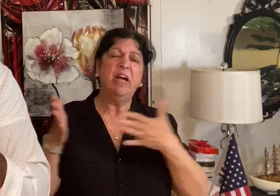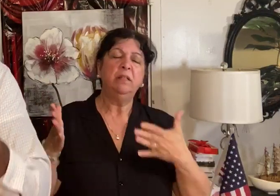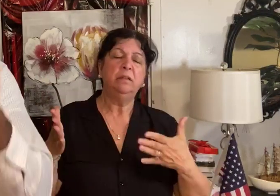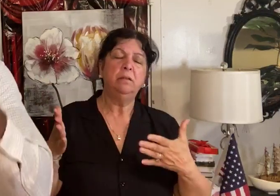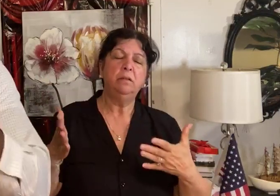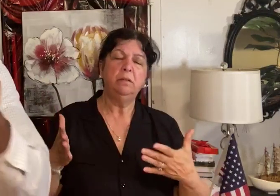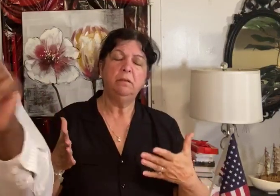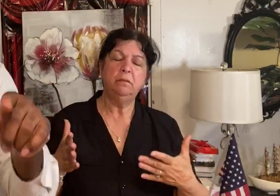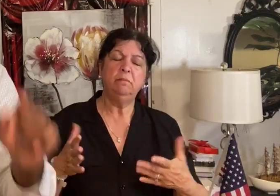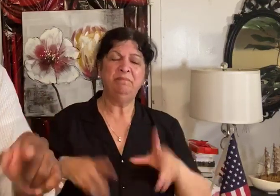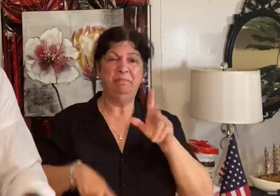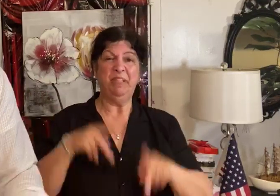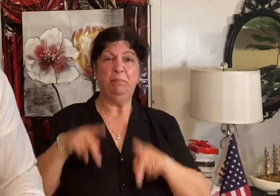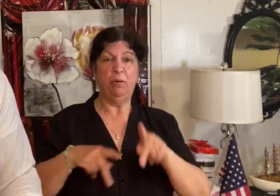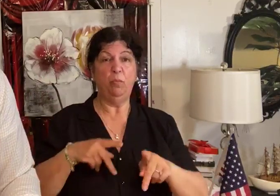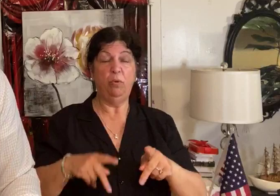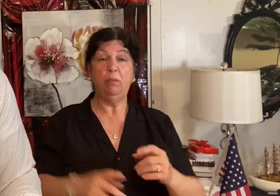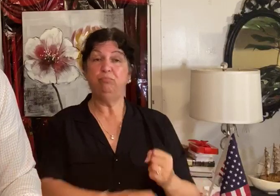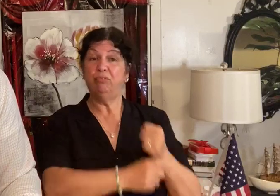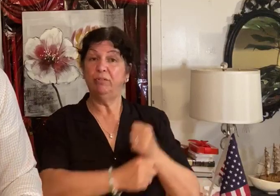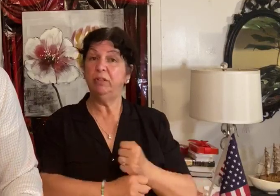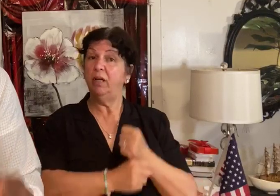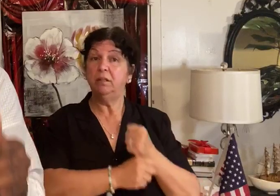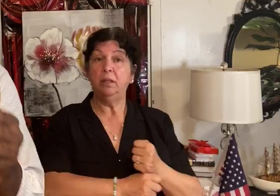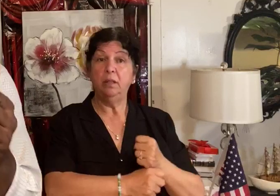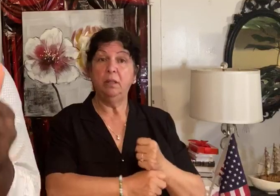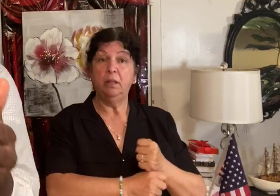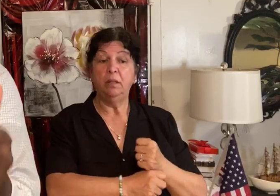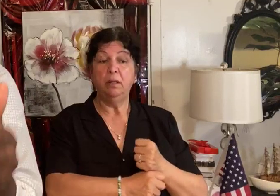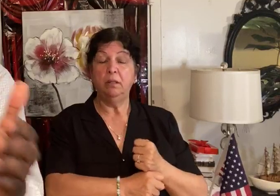against is if people want to protest,